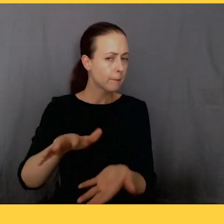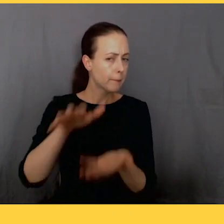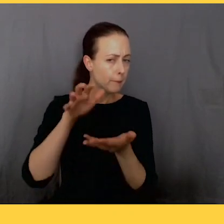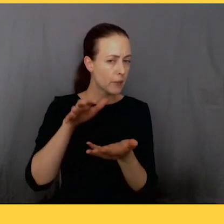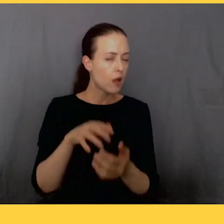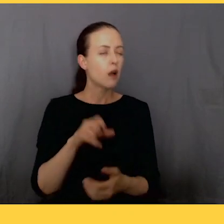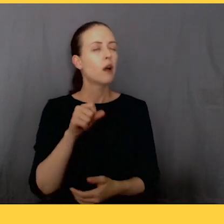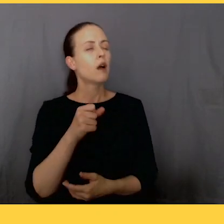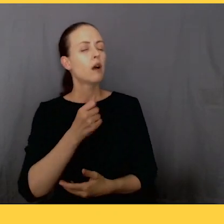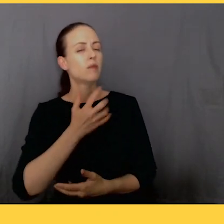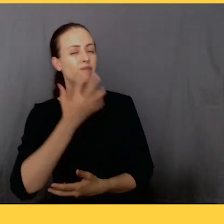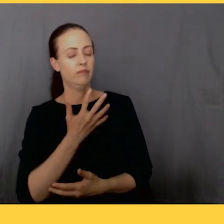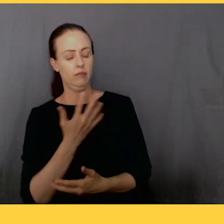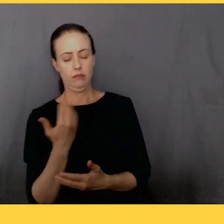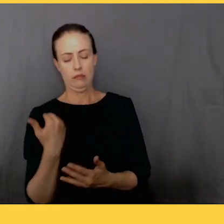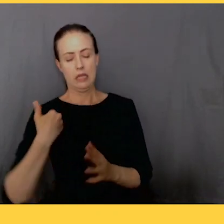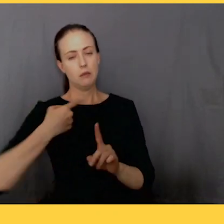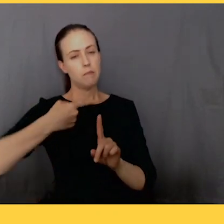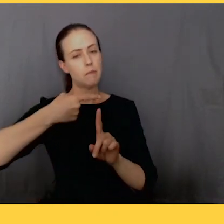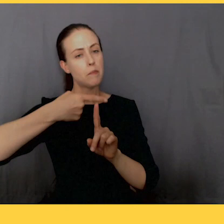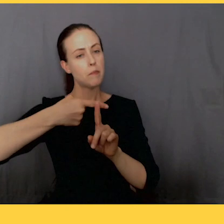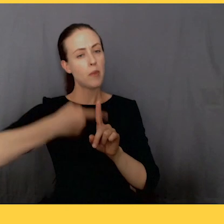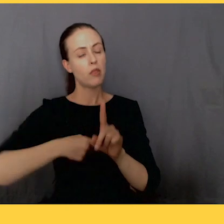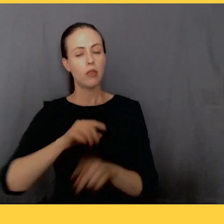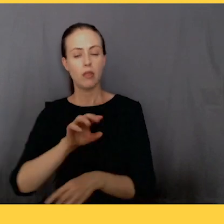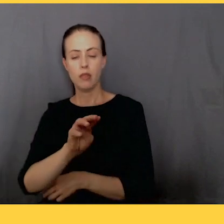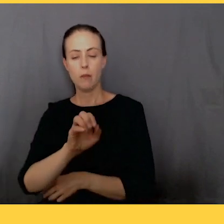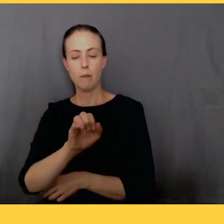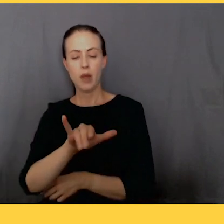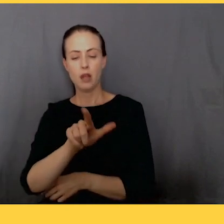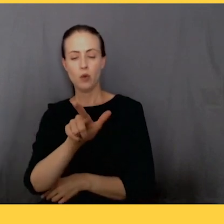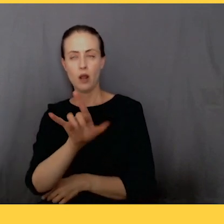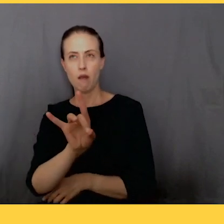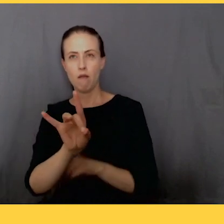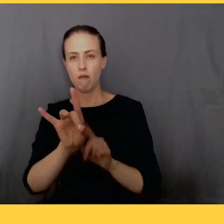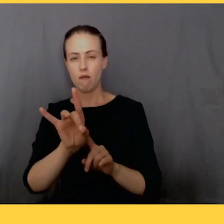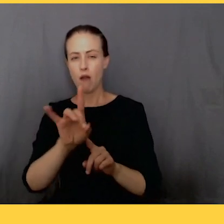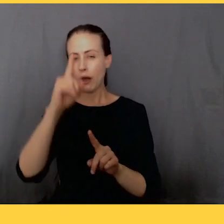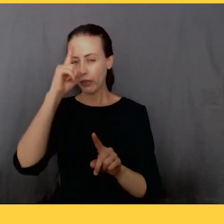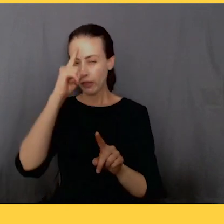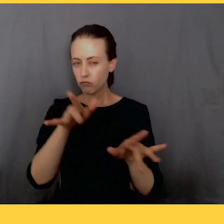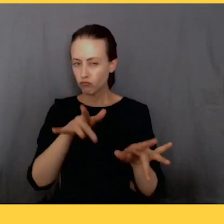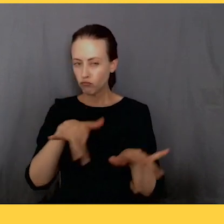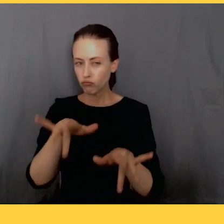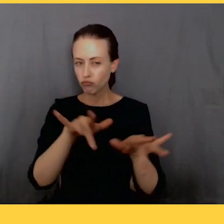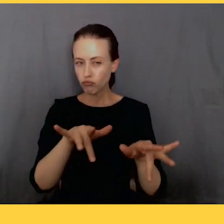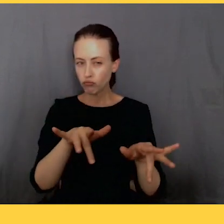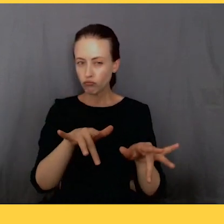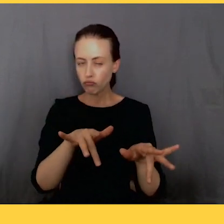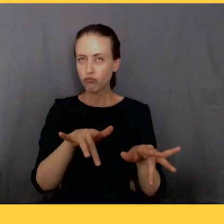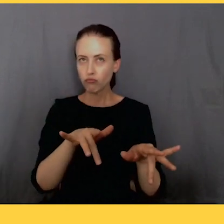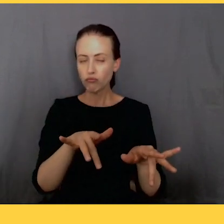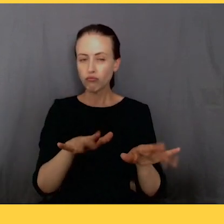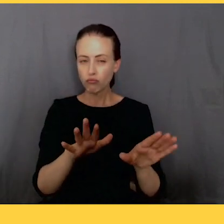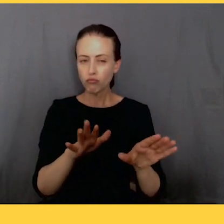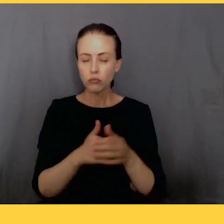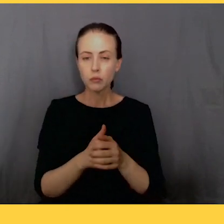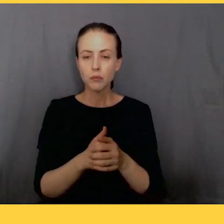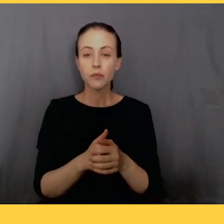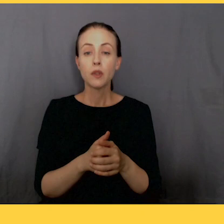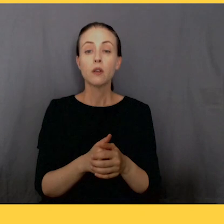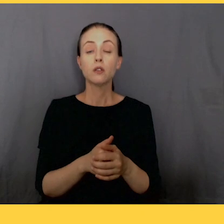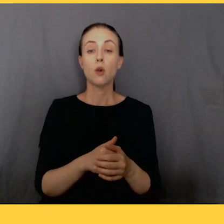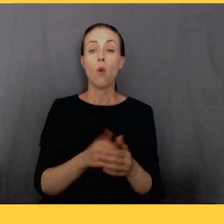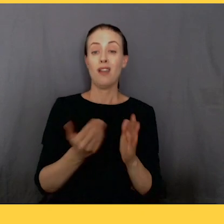conference last month on May 28th. I believe it was recorded. So under, again, the